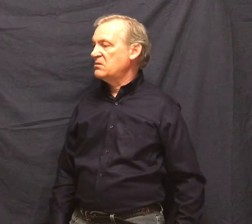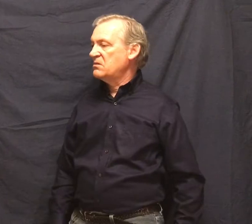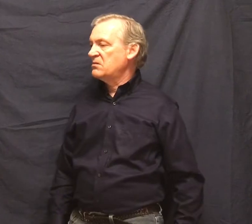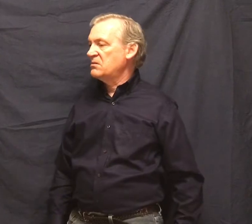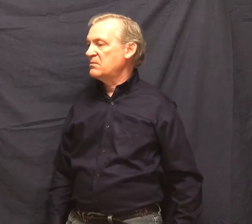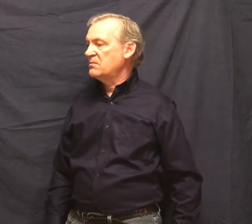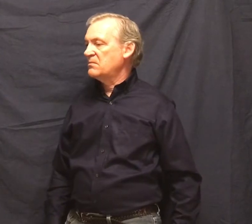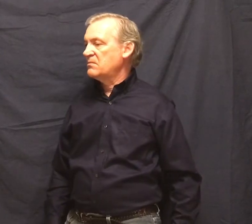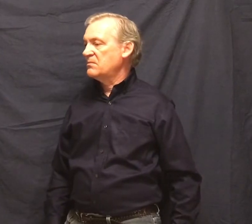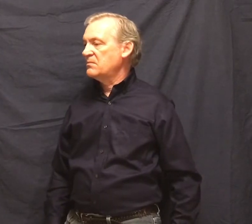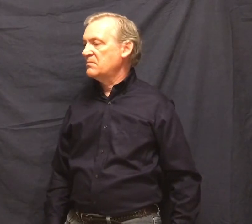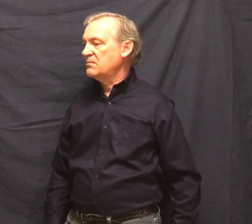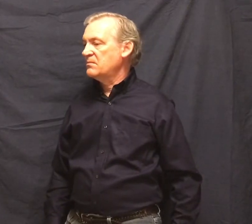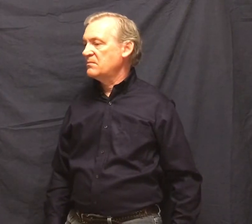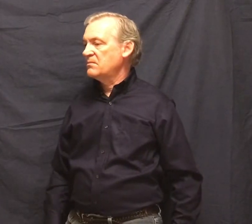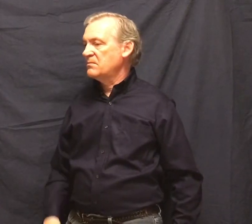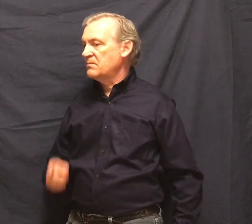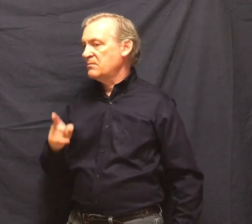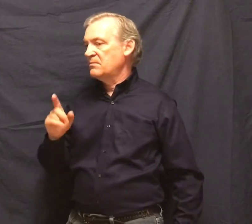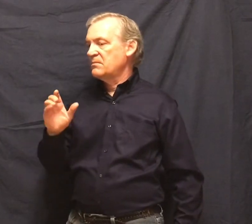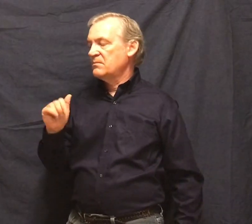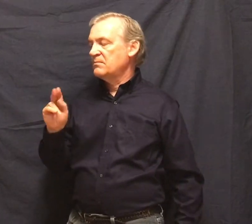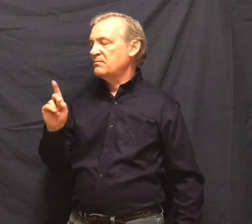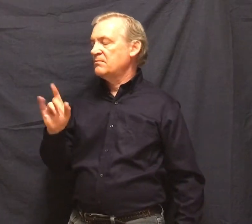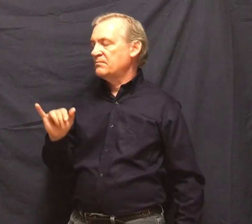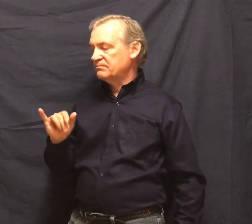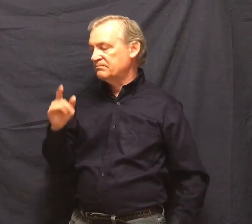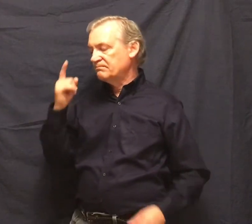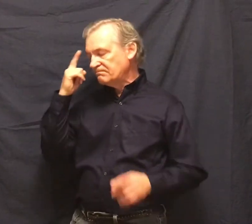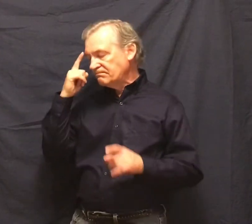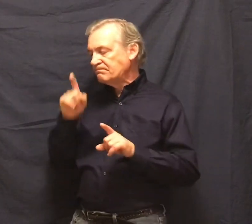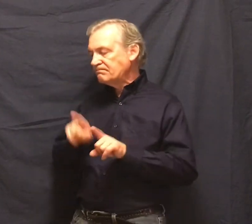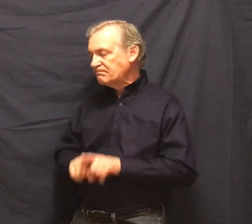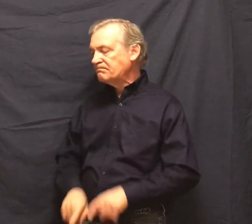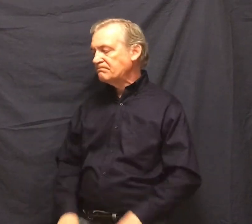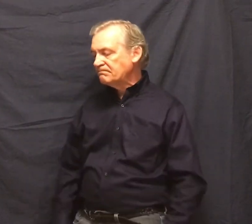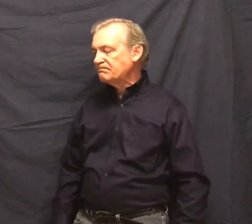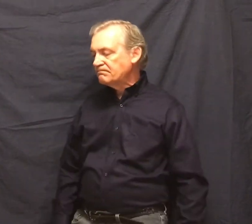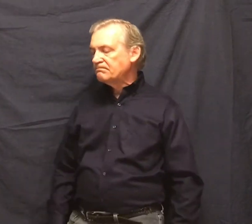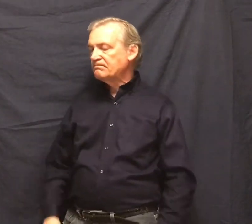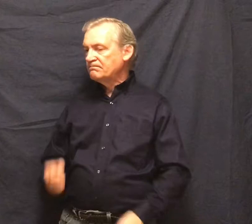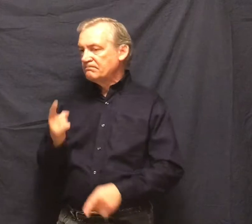Candy subsided. No, he agreed, nobody'd listen to us.